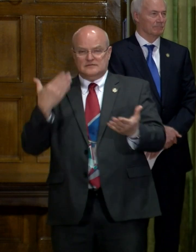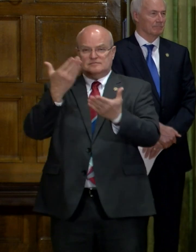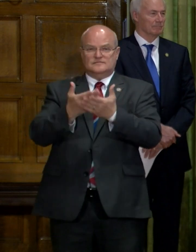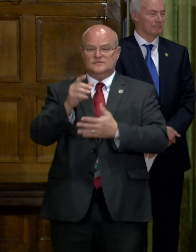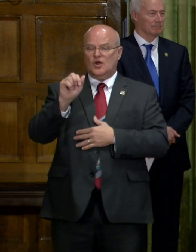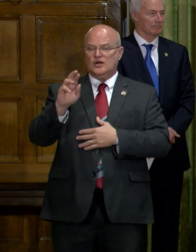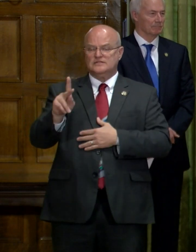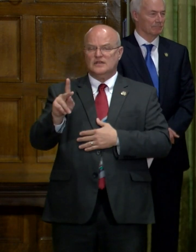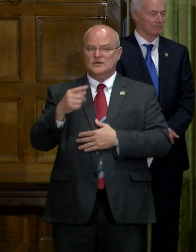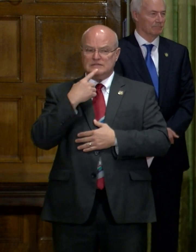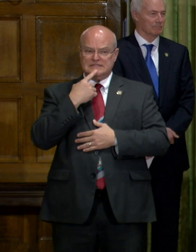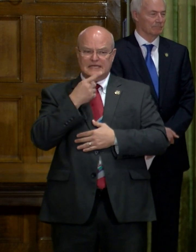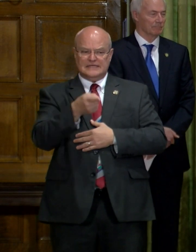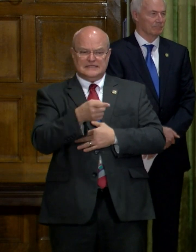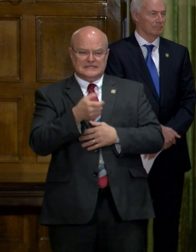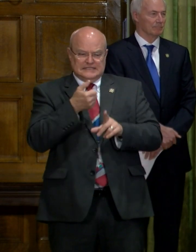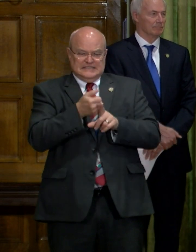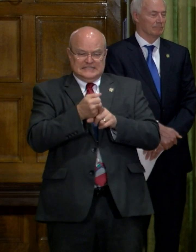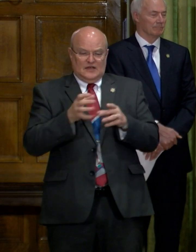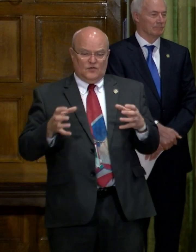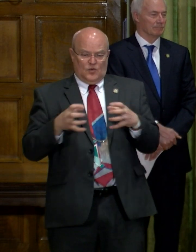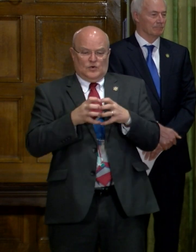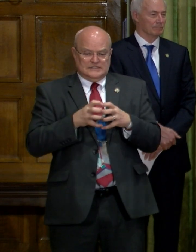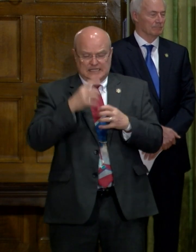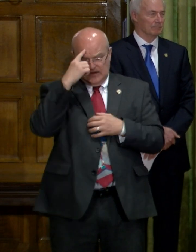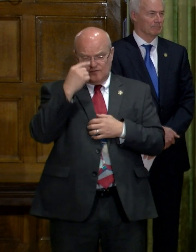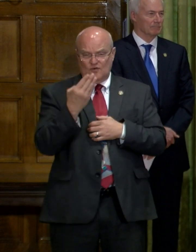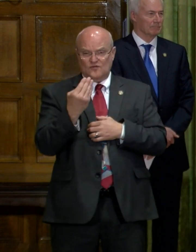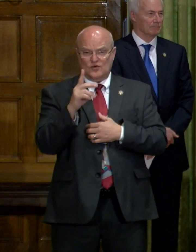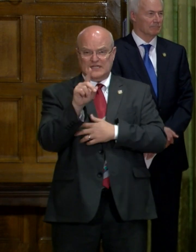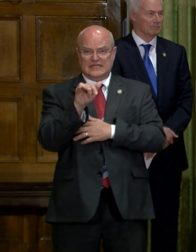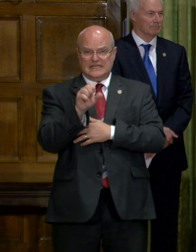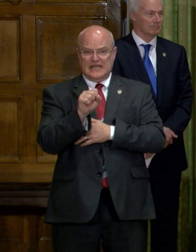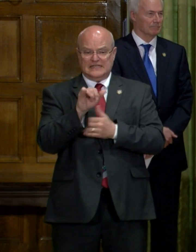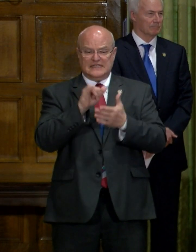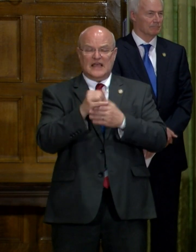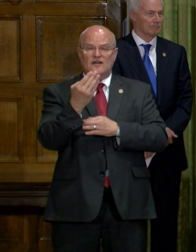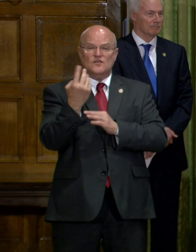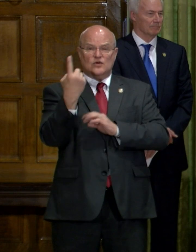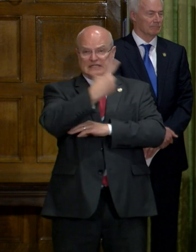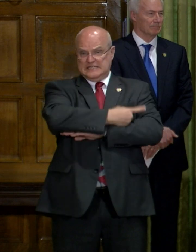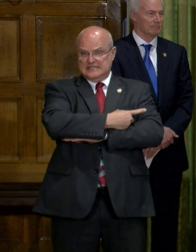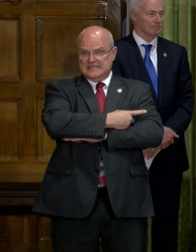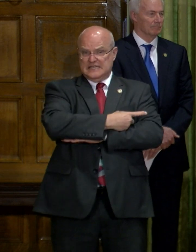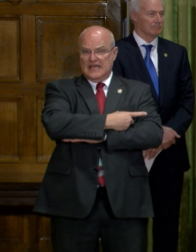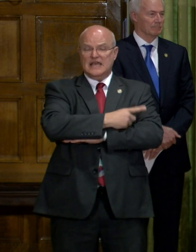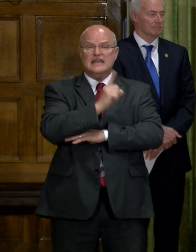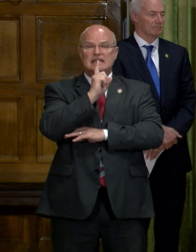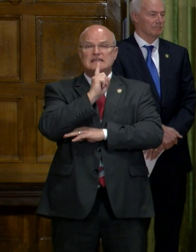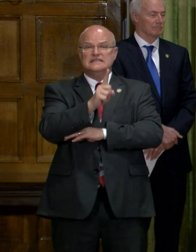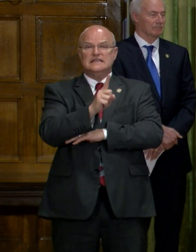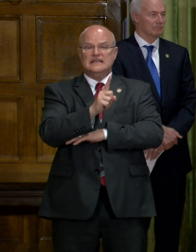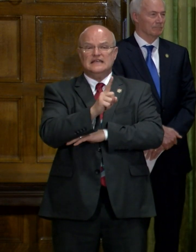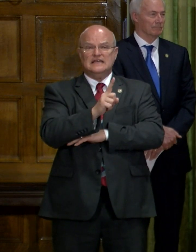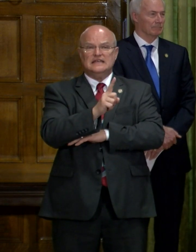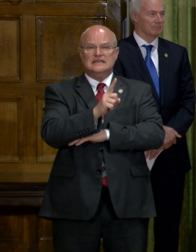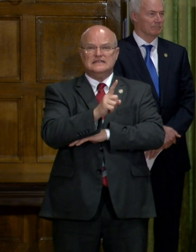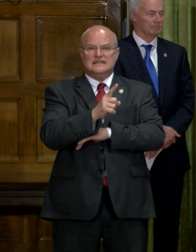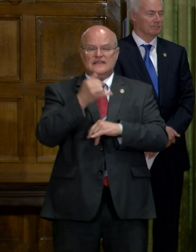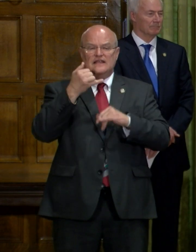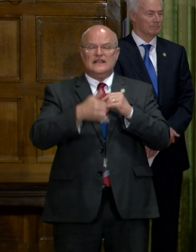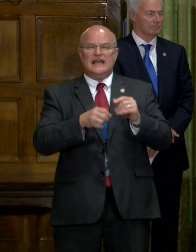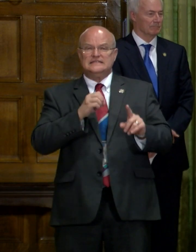in Arkansas. We say they're supposed to self-quarantine for 14 days. And that 14 days is taken from their